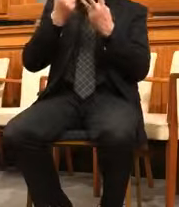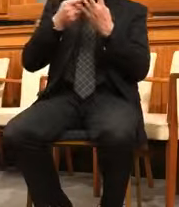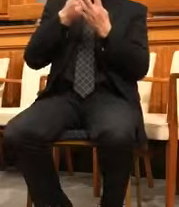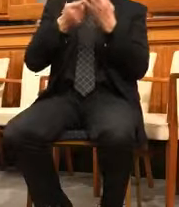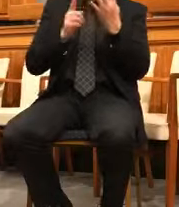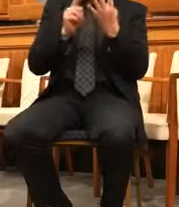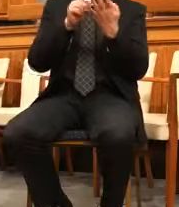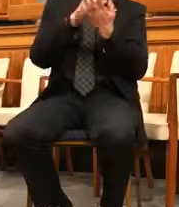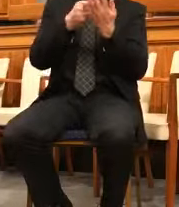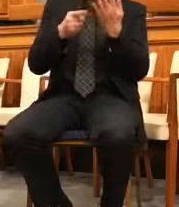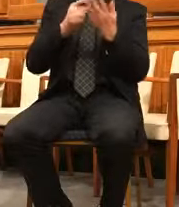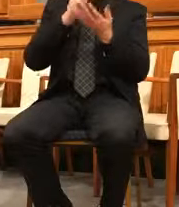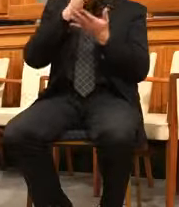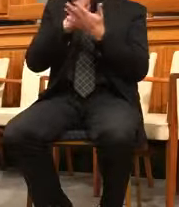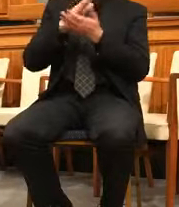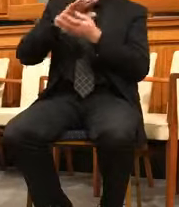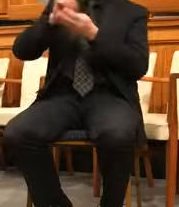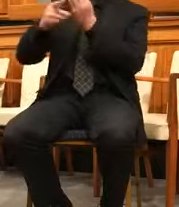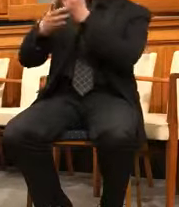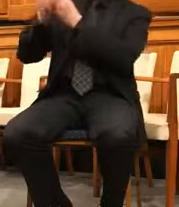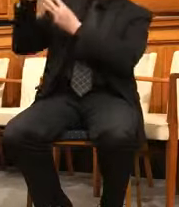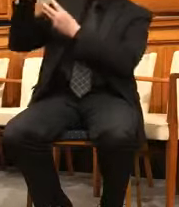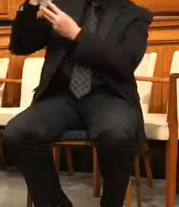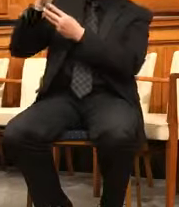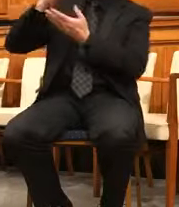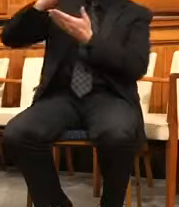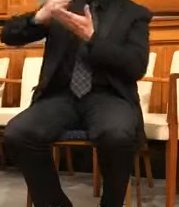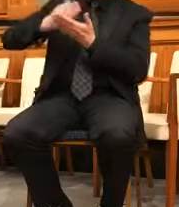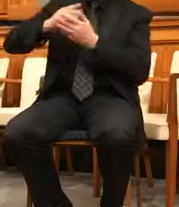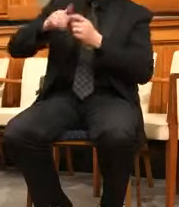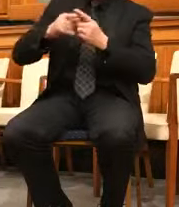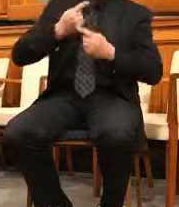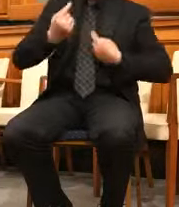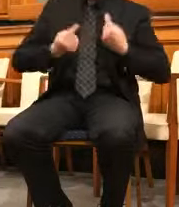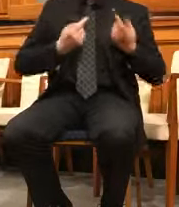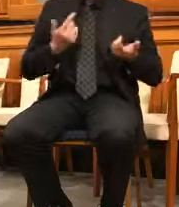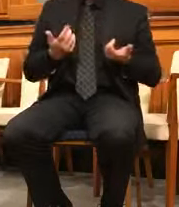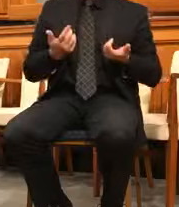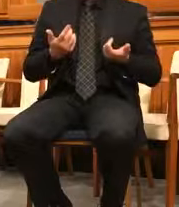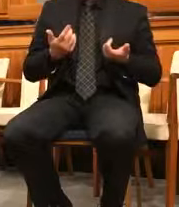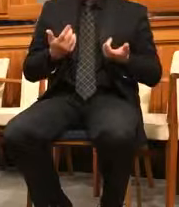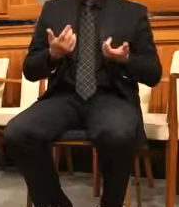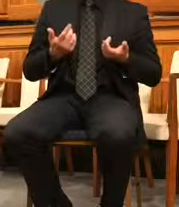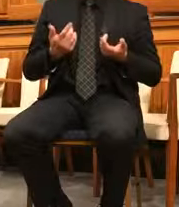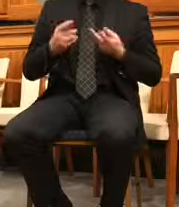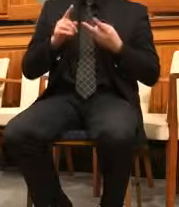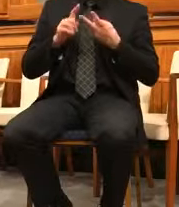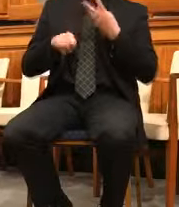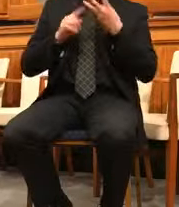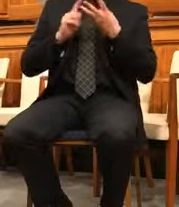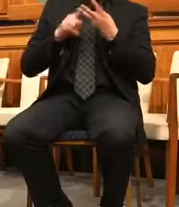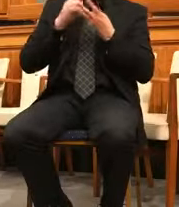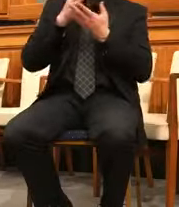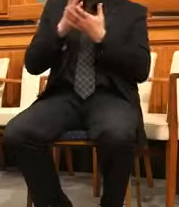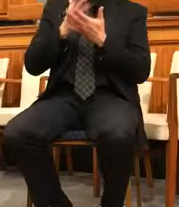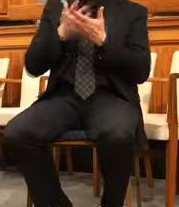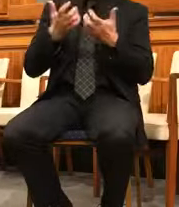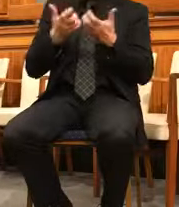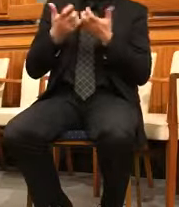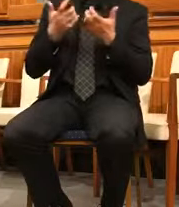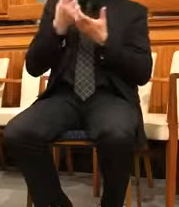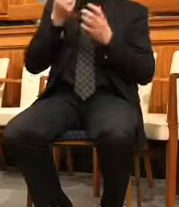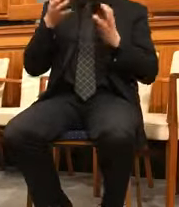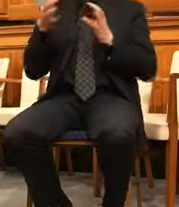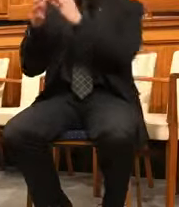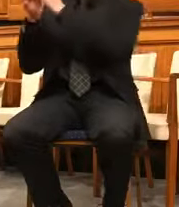how God has made it possible for us to be reconciled with Him. You've got to believe